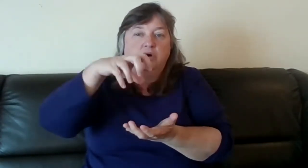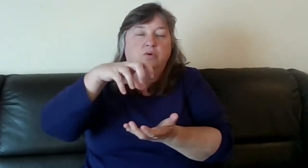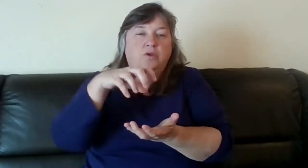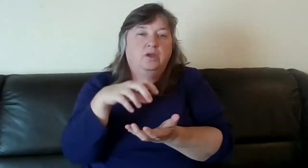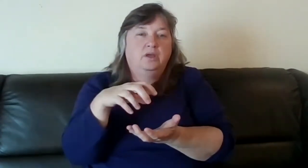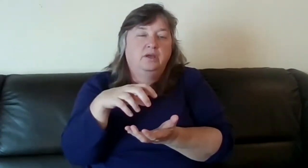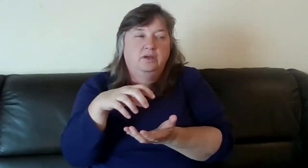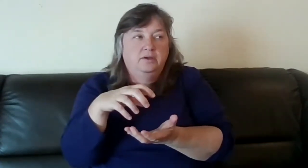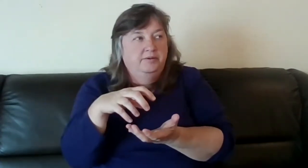So